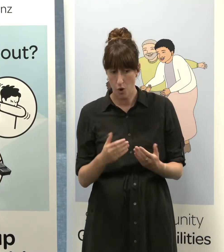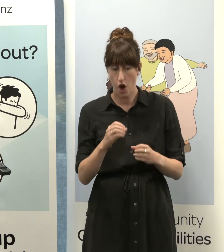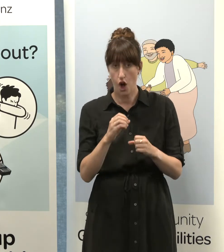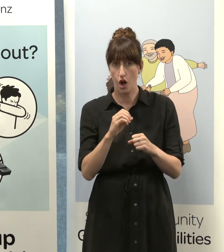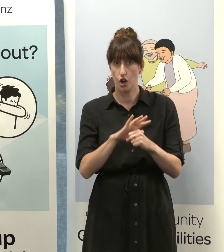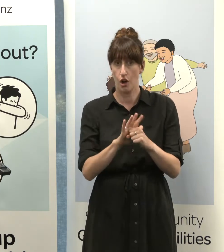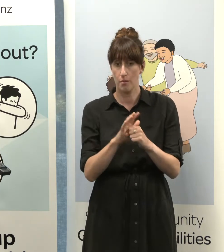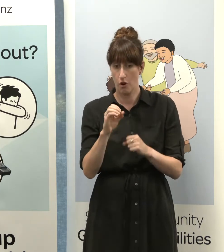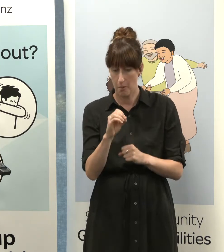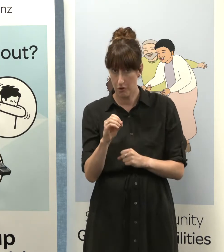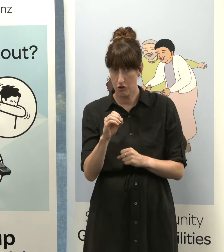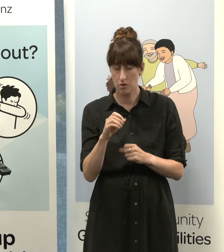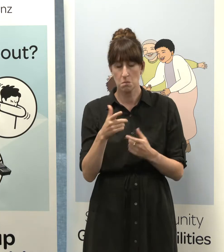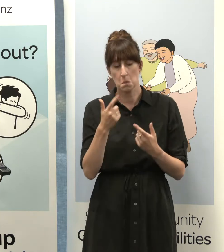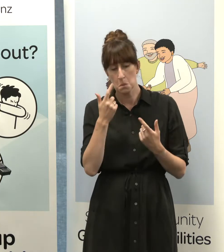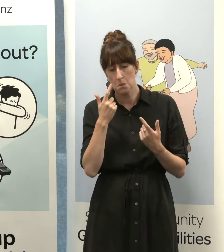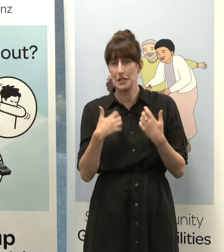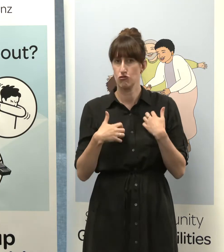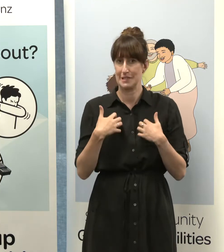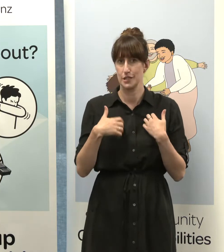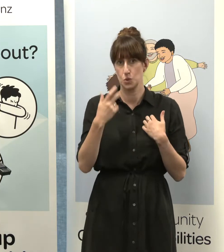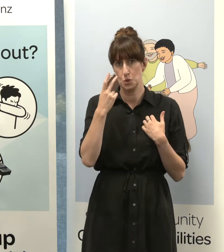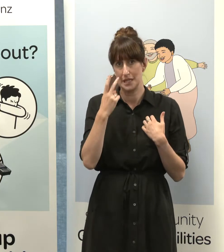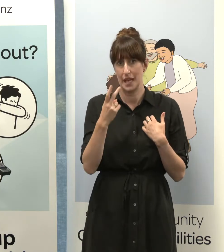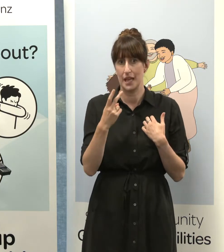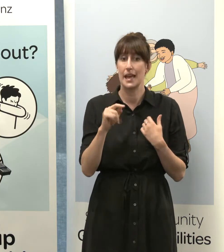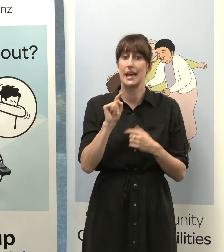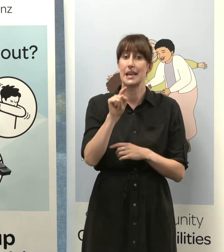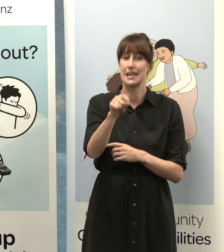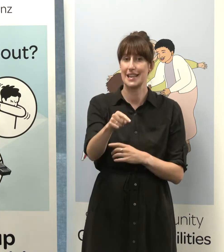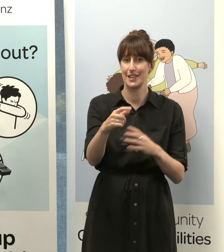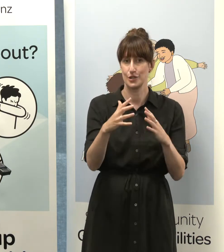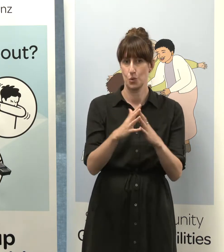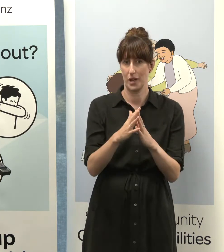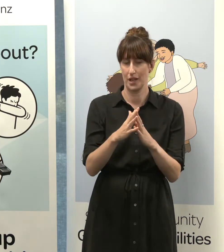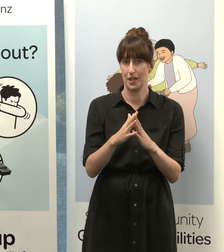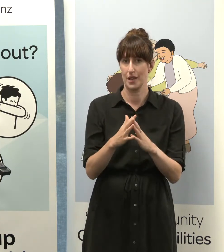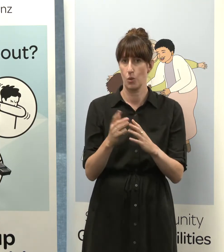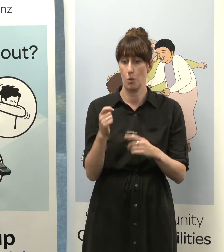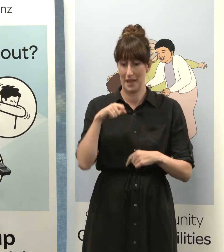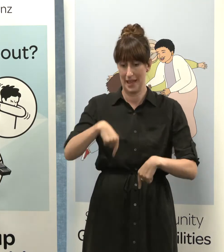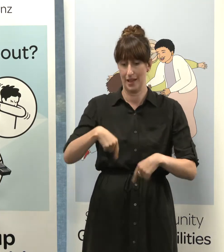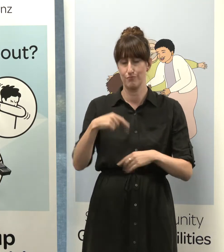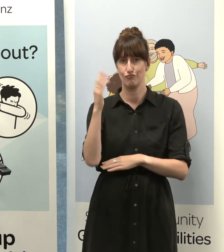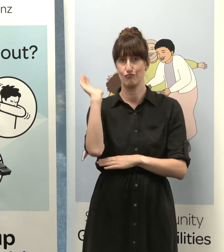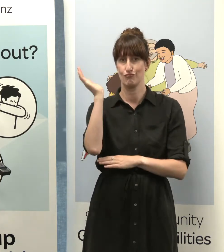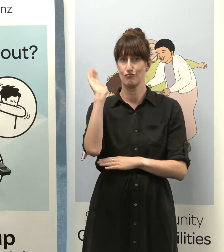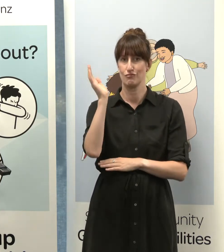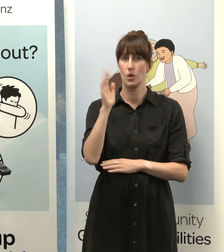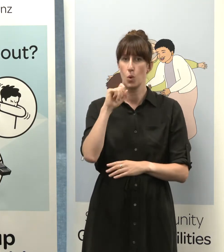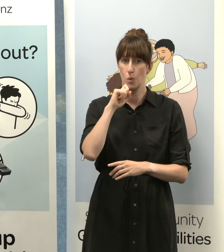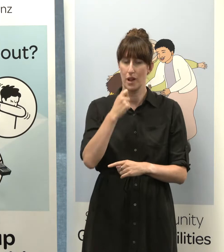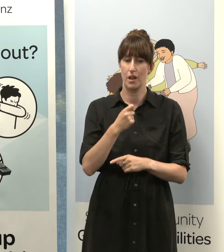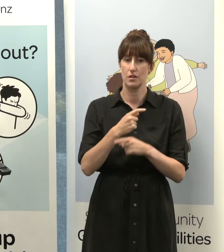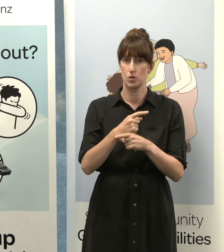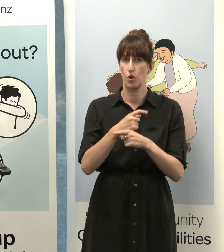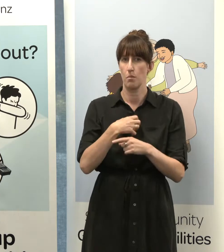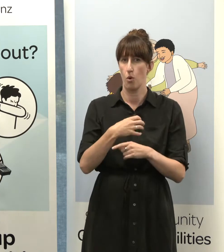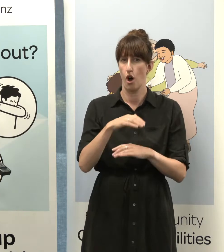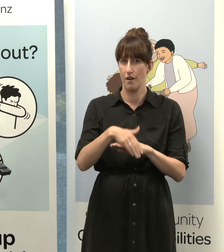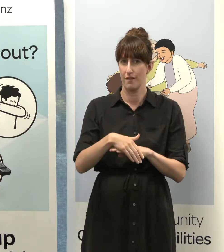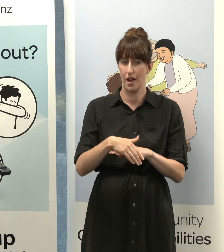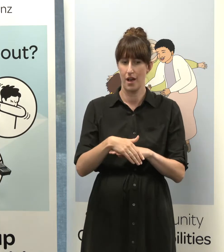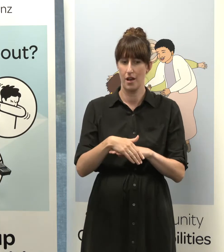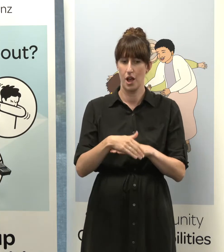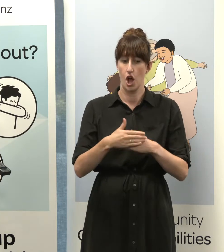We are going to give a fuller update on long COVID next week in one of these sessions, including the survey we are doing, the follow-up study we are doing